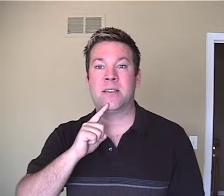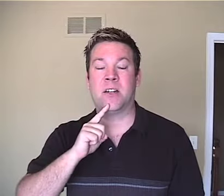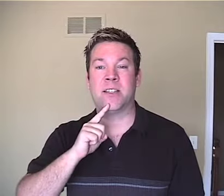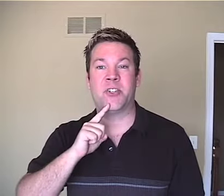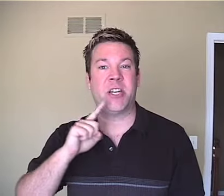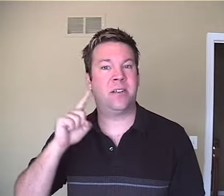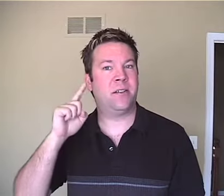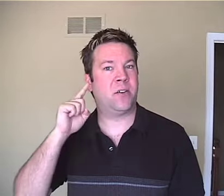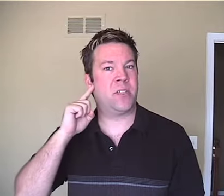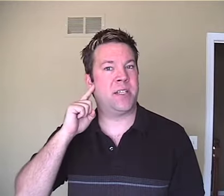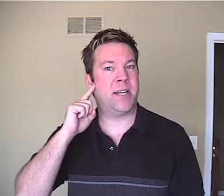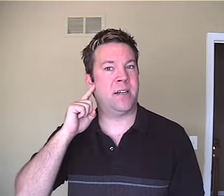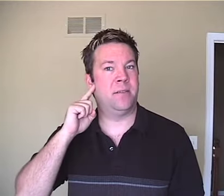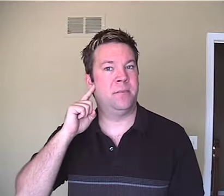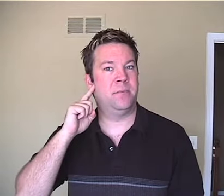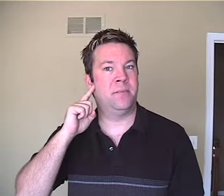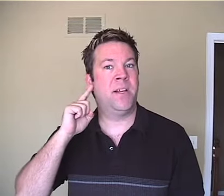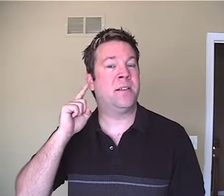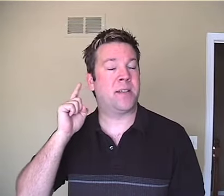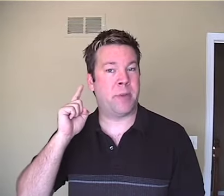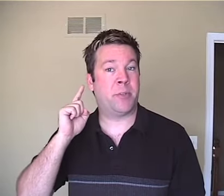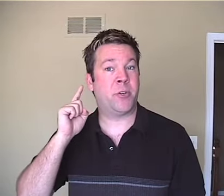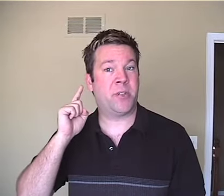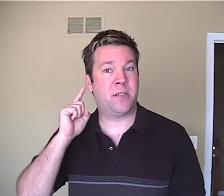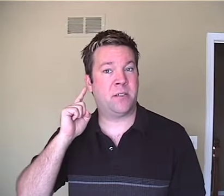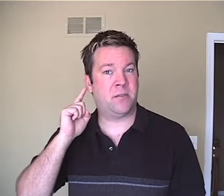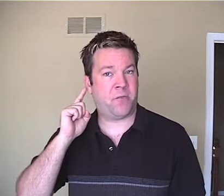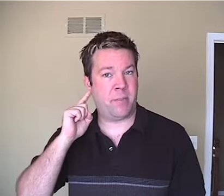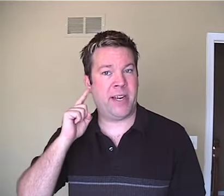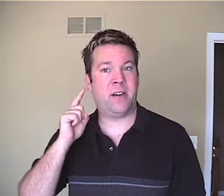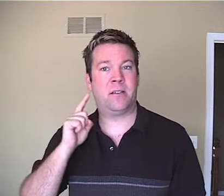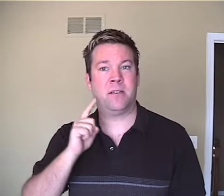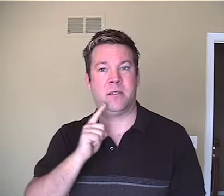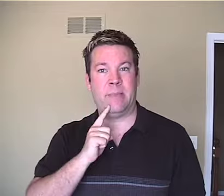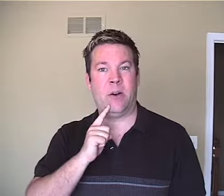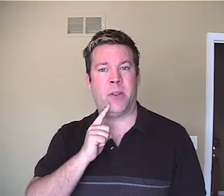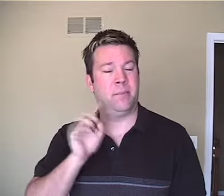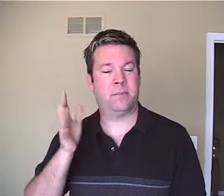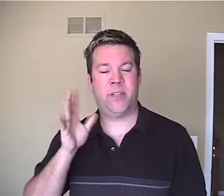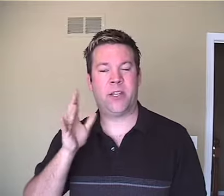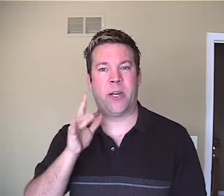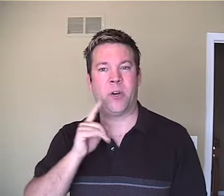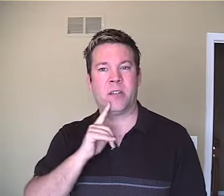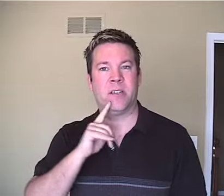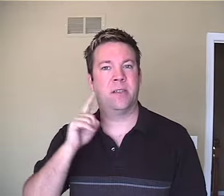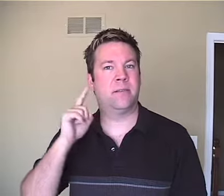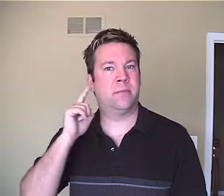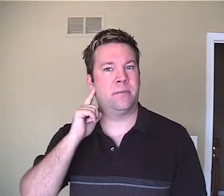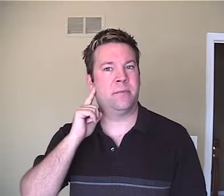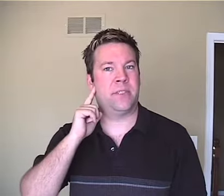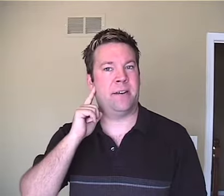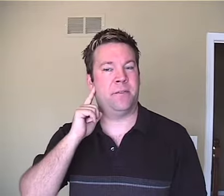Starts at the chin, goes to the ear. Some people do it from ear to mouth. Either way it works. Deaf.